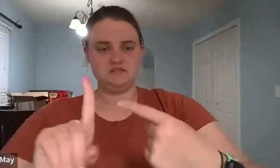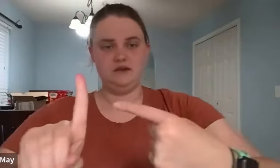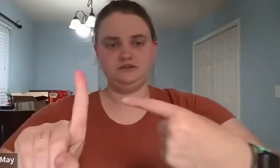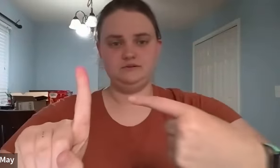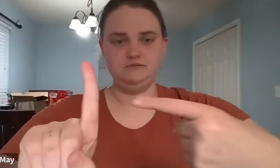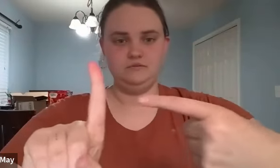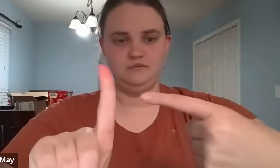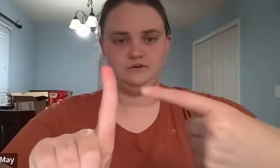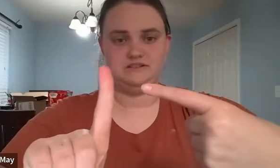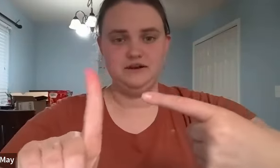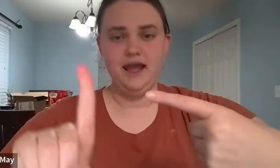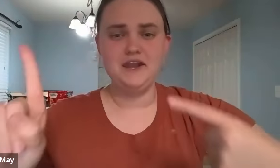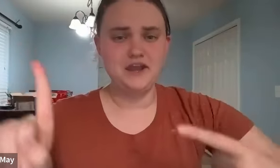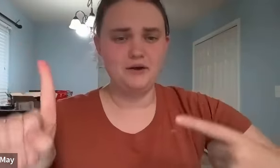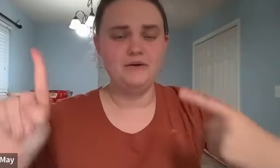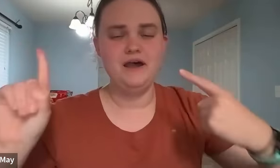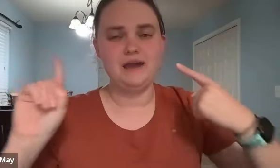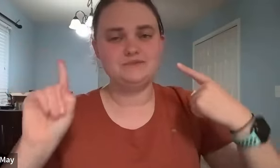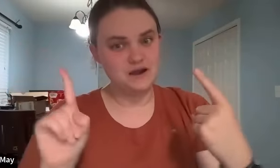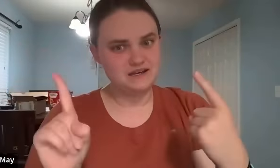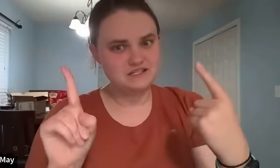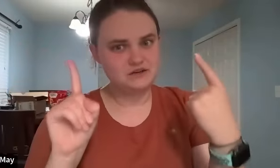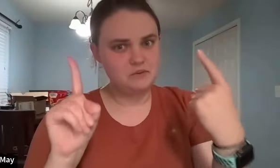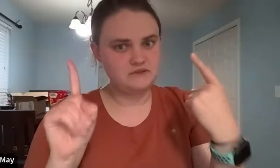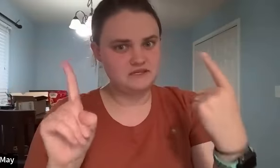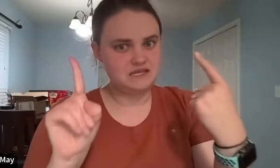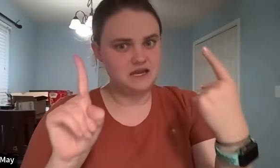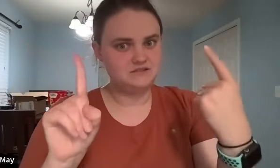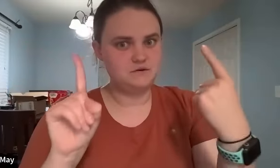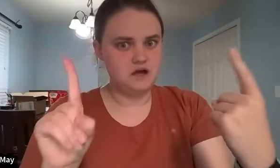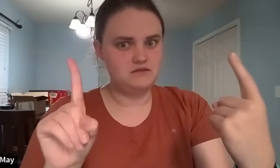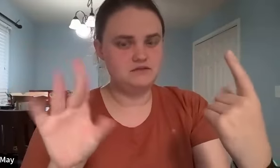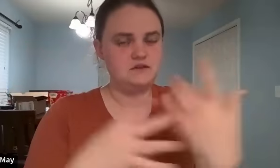I'll do it one more. Sorry. I know I'm trying to slow down with these signs for month.